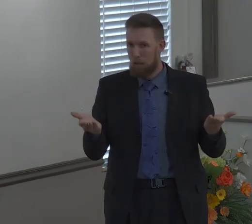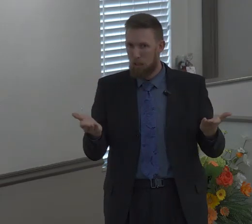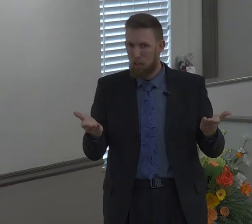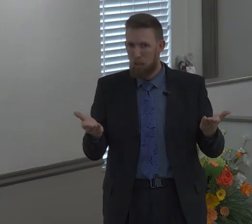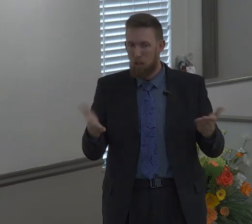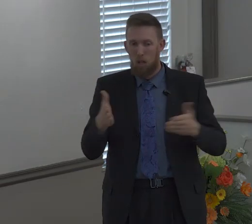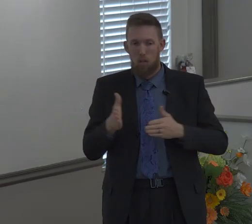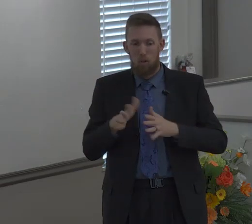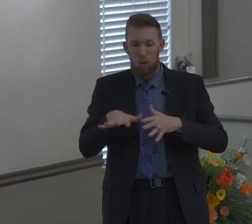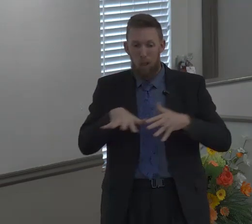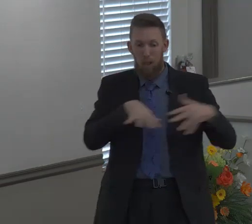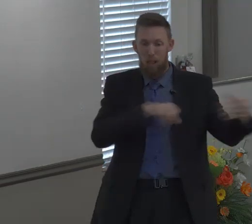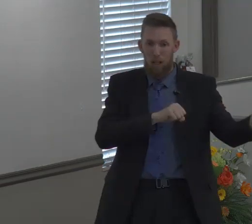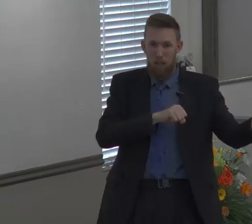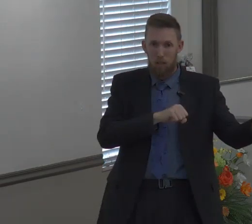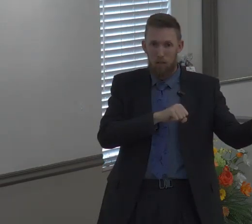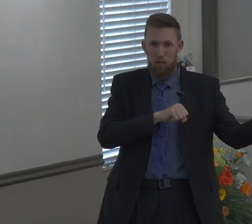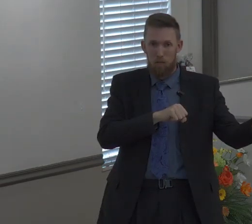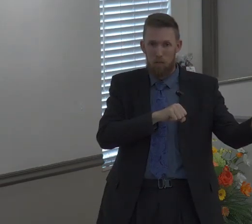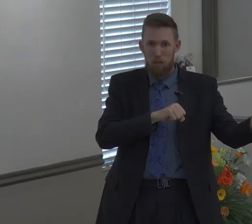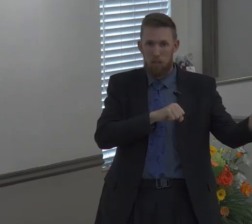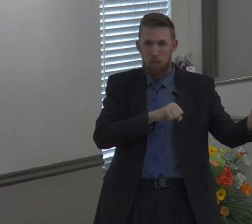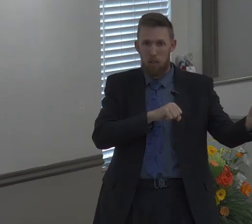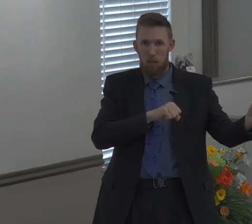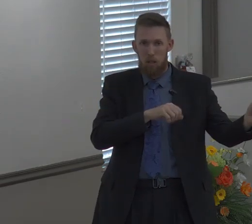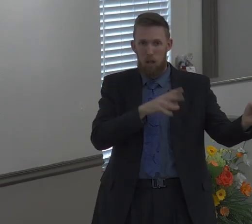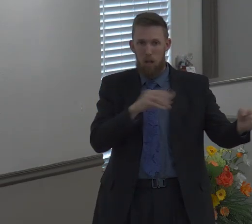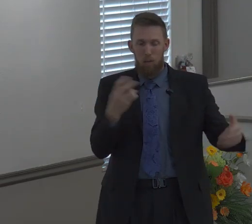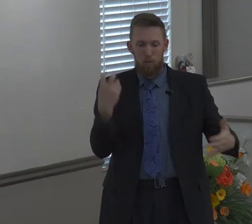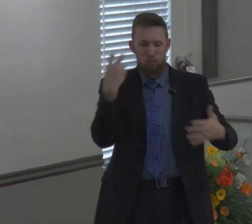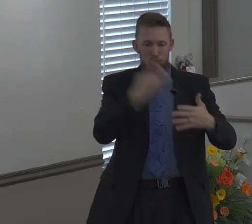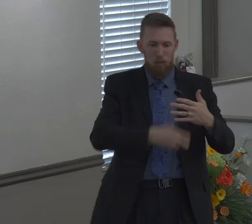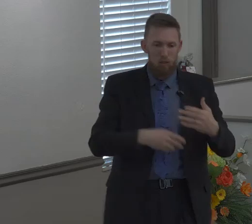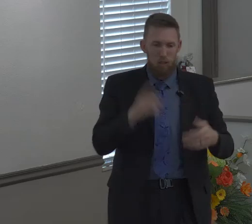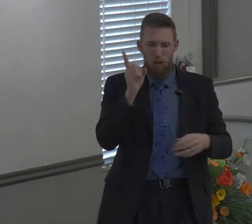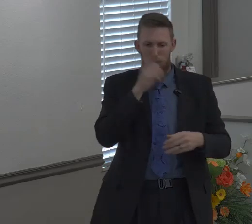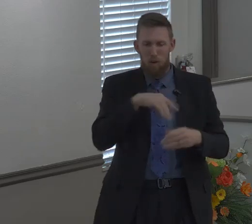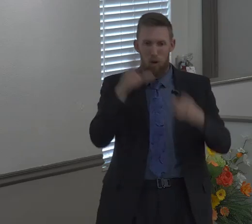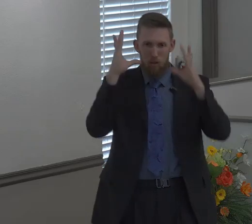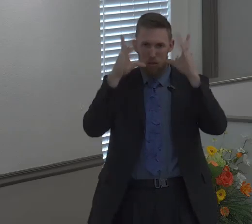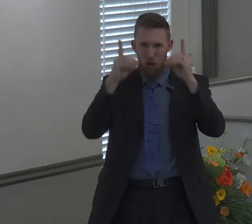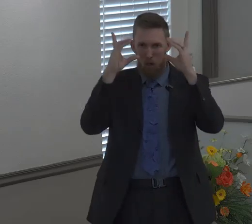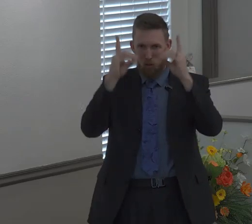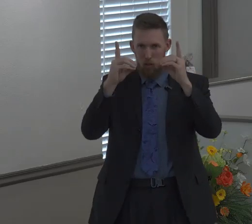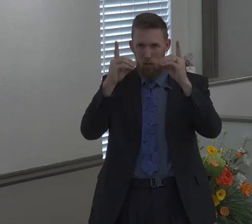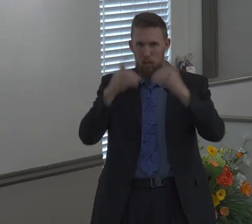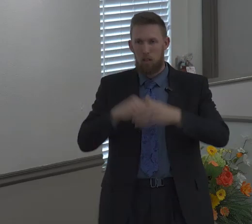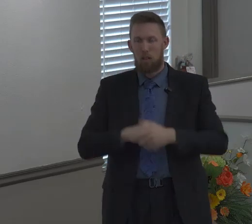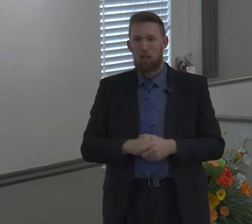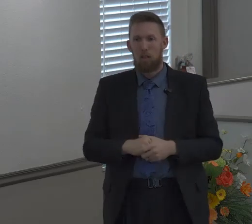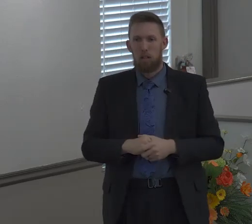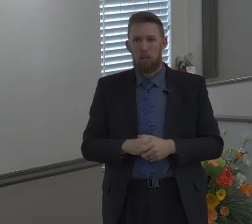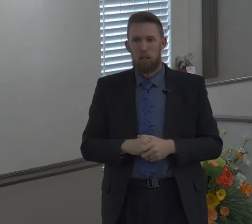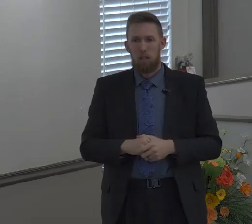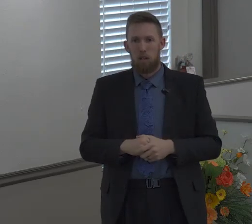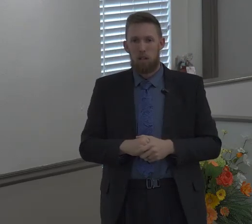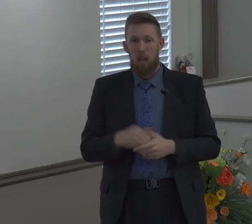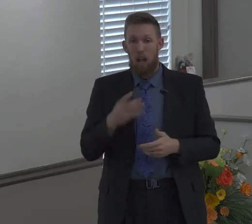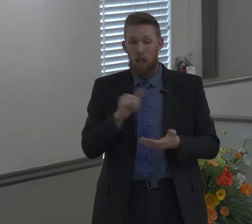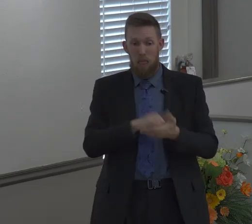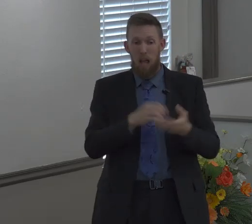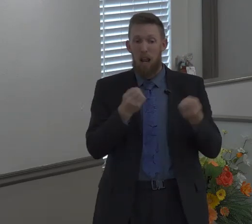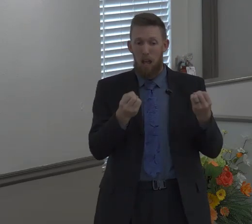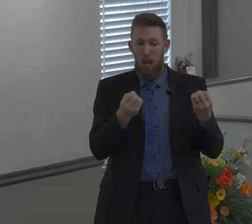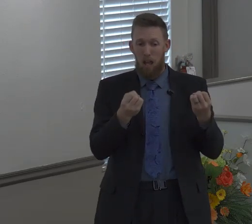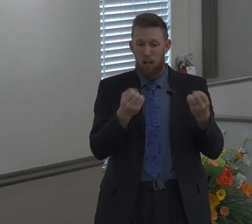however, to go and to go off into some area of false doctrine, false teaching. And there's a